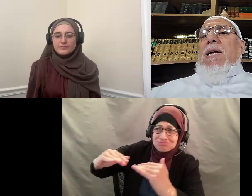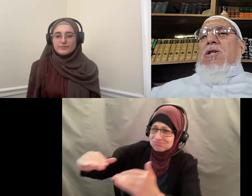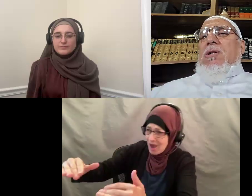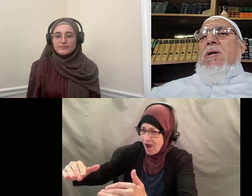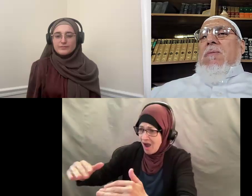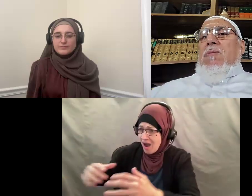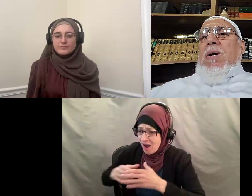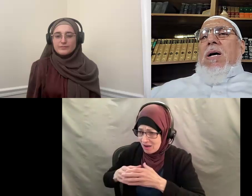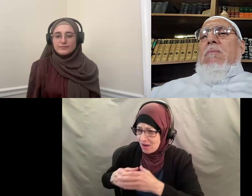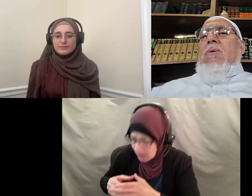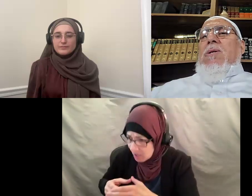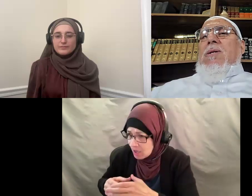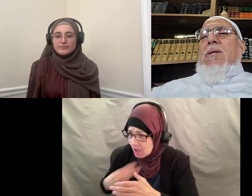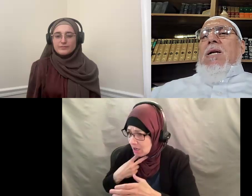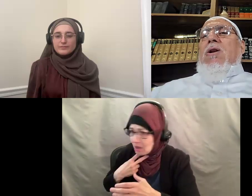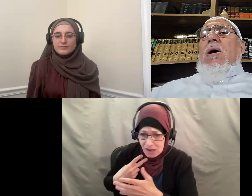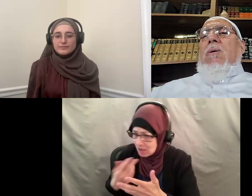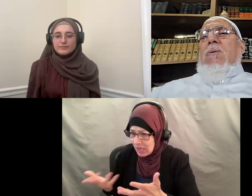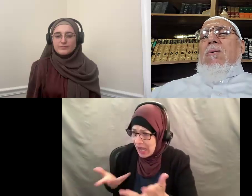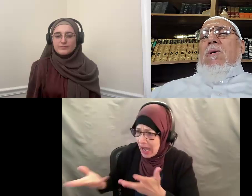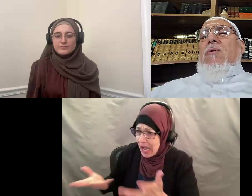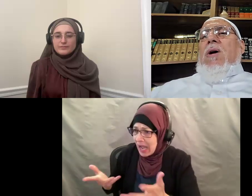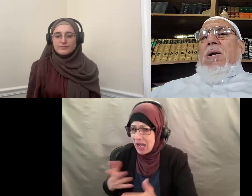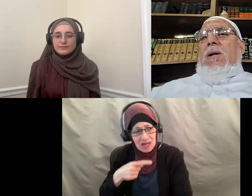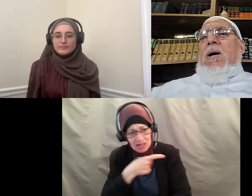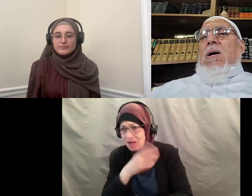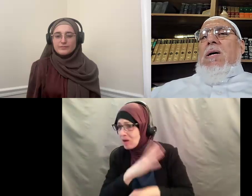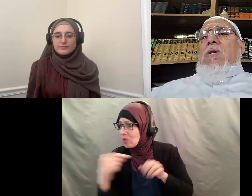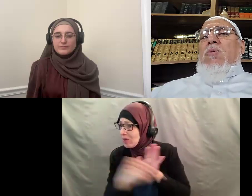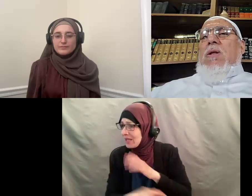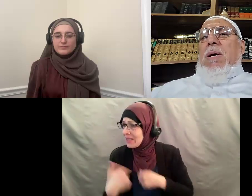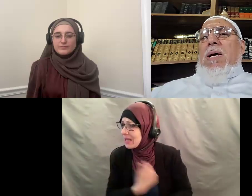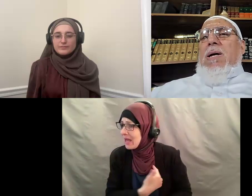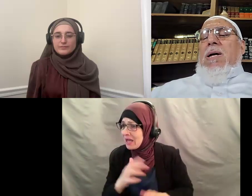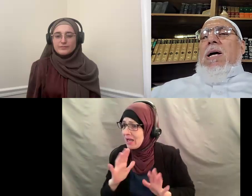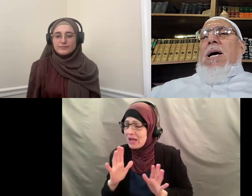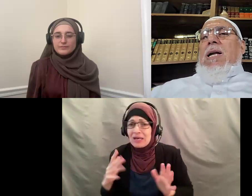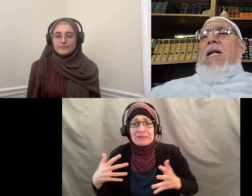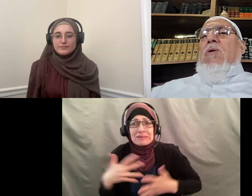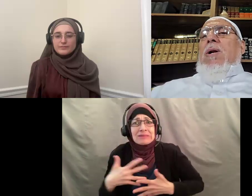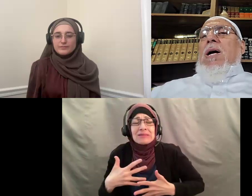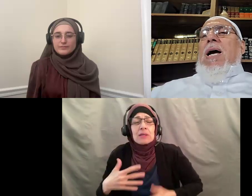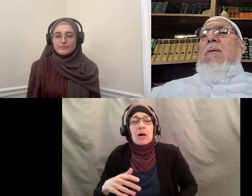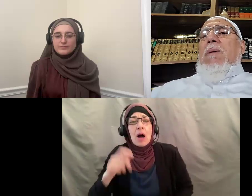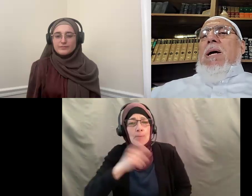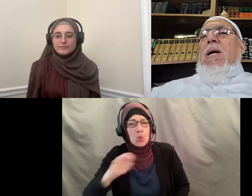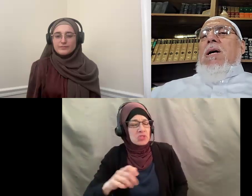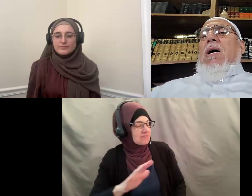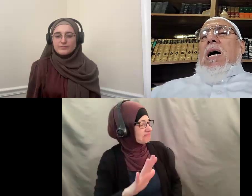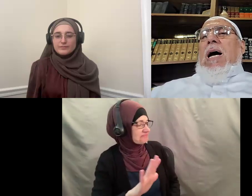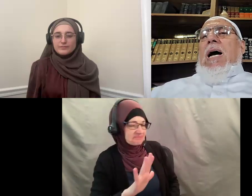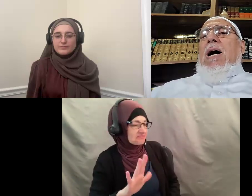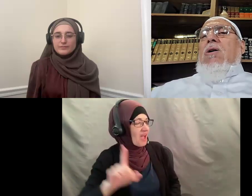be finished." And Moses said, "No, Allah is with me, and He will guide